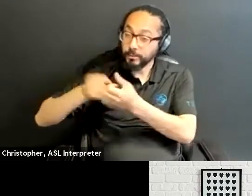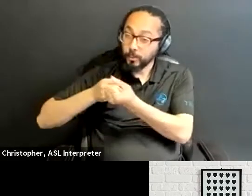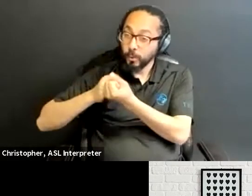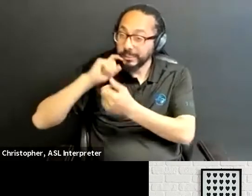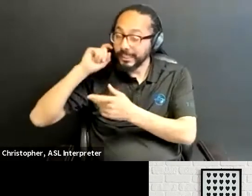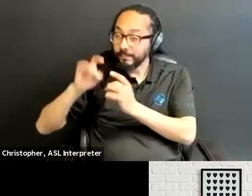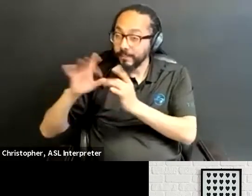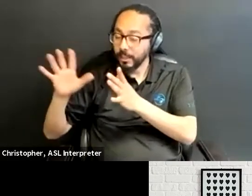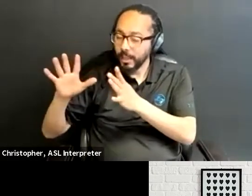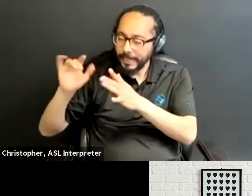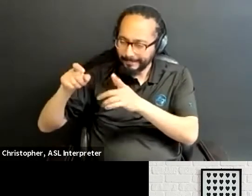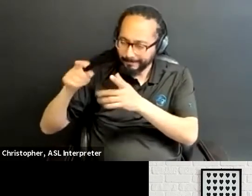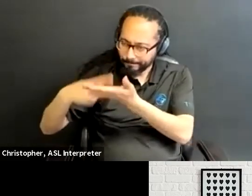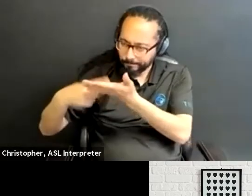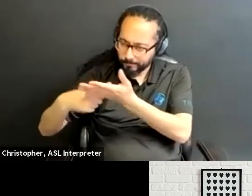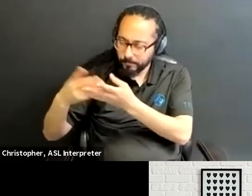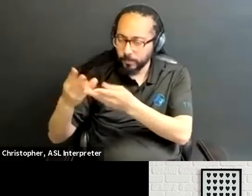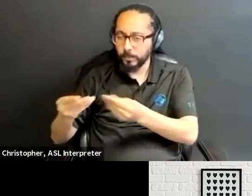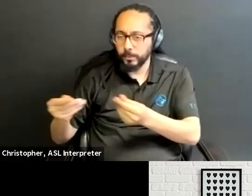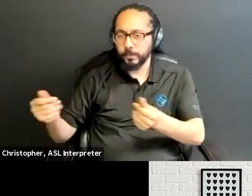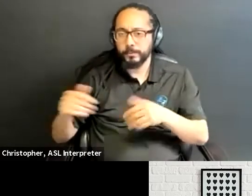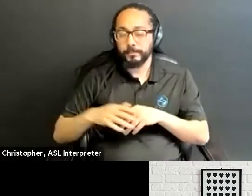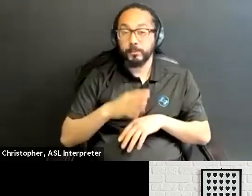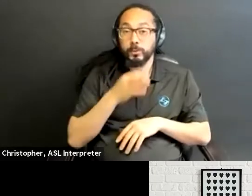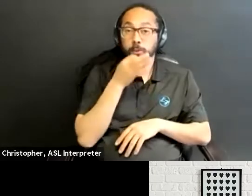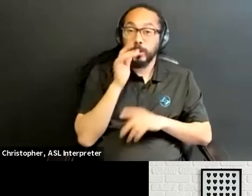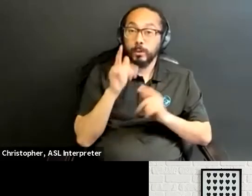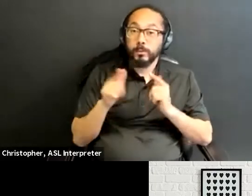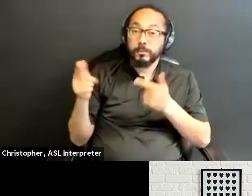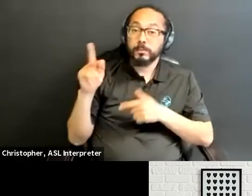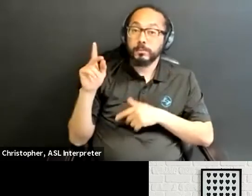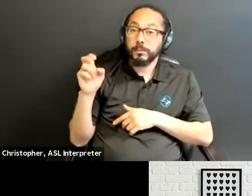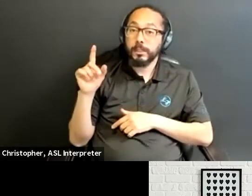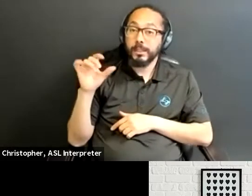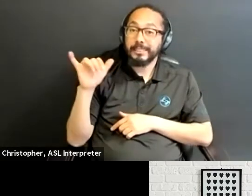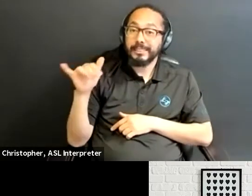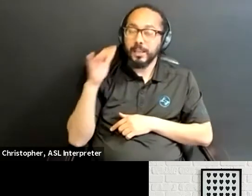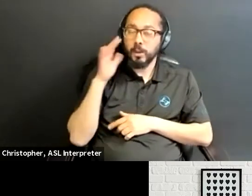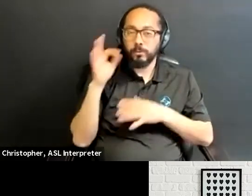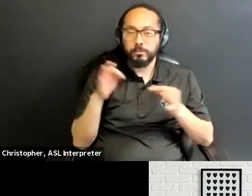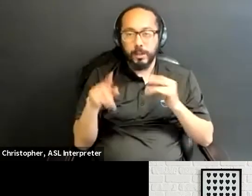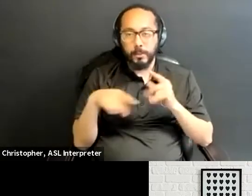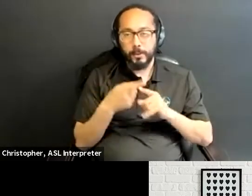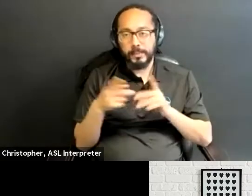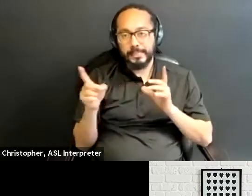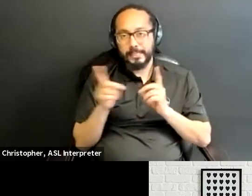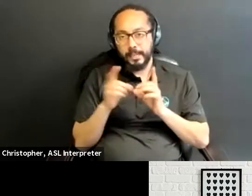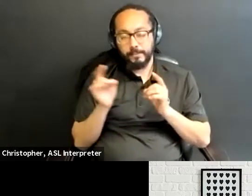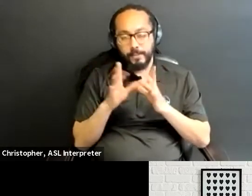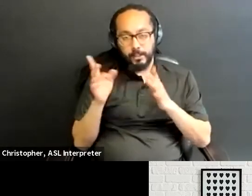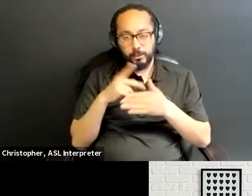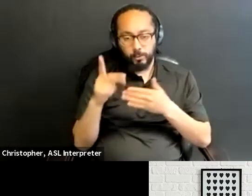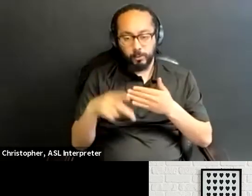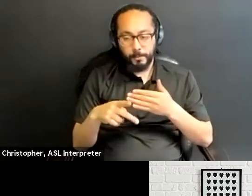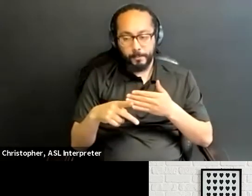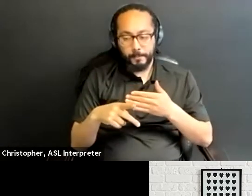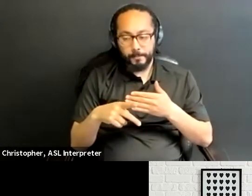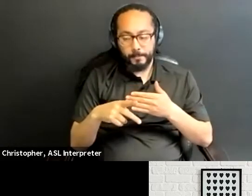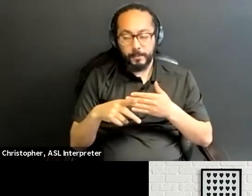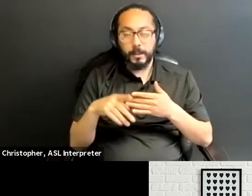just hand it over to Kelsey in a minute, who's going to talk more specifically about the dating violence program. But I want to talk a little bit about how